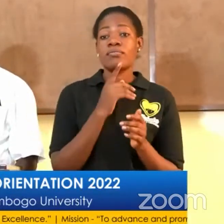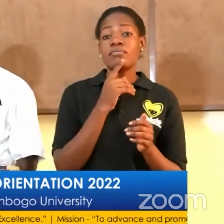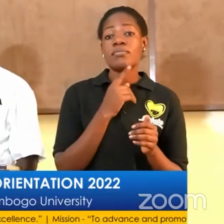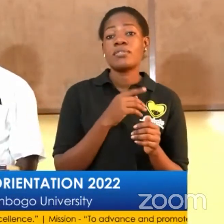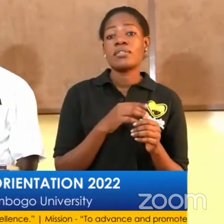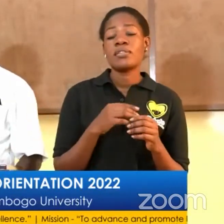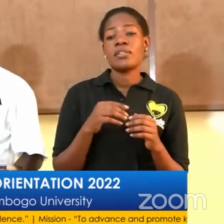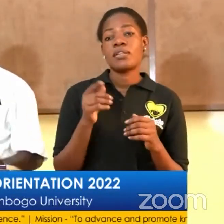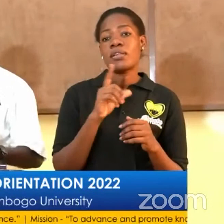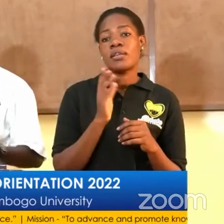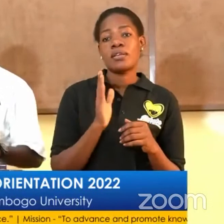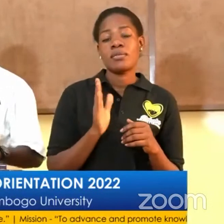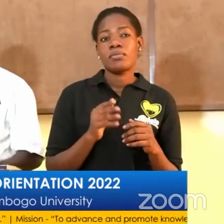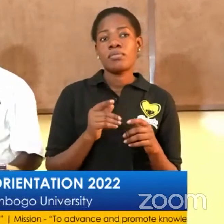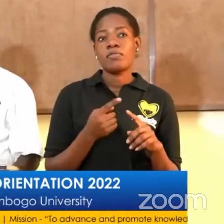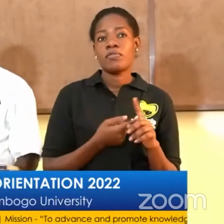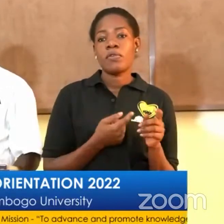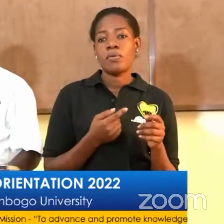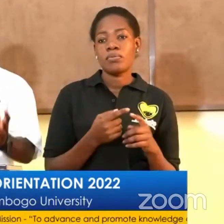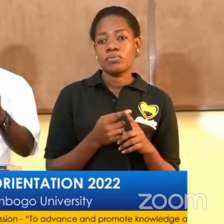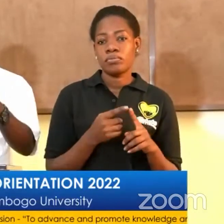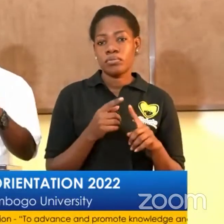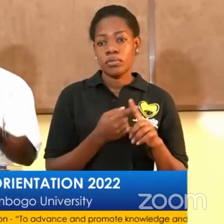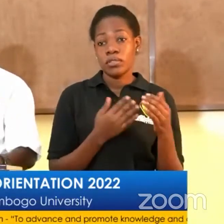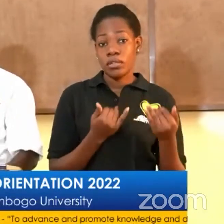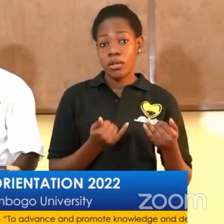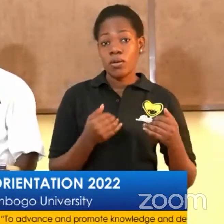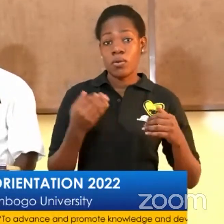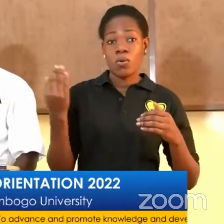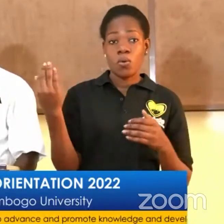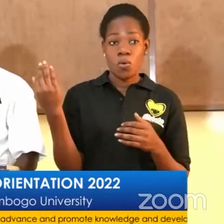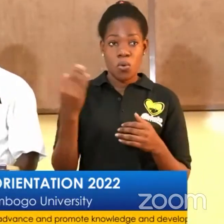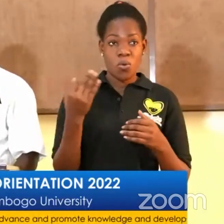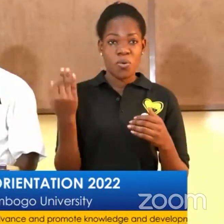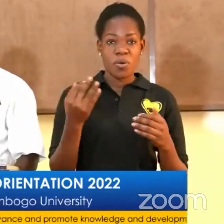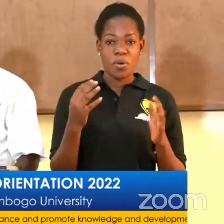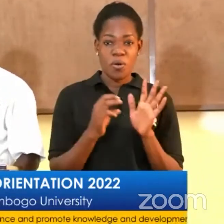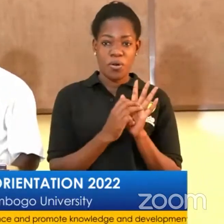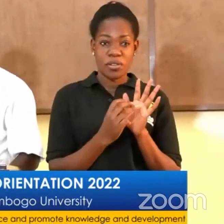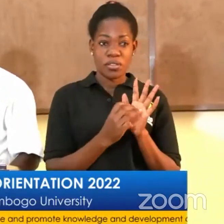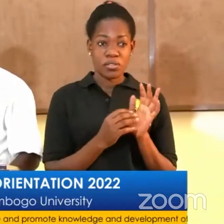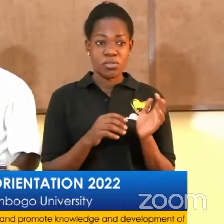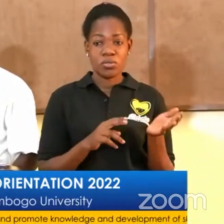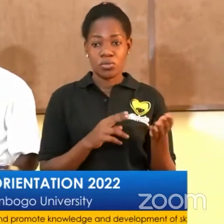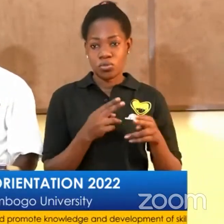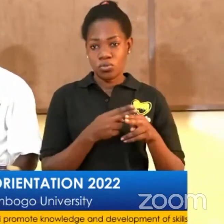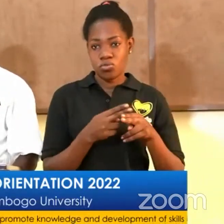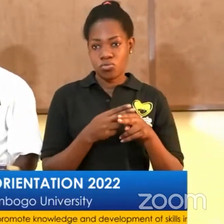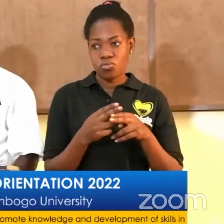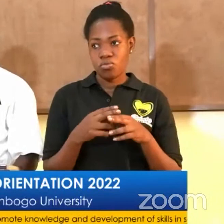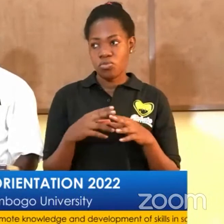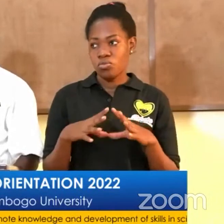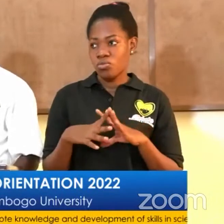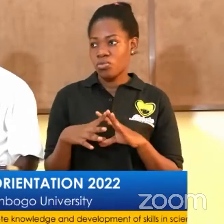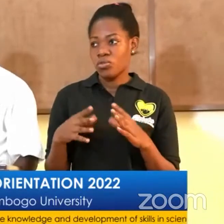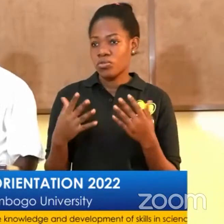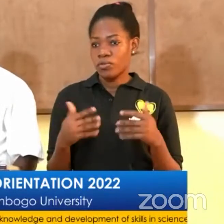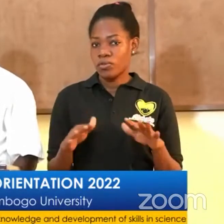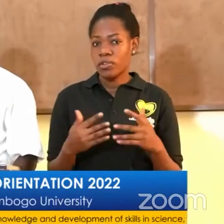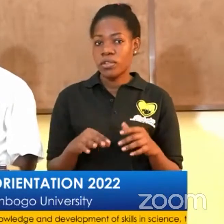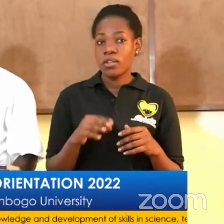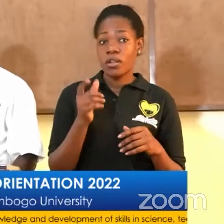library from peak hours, now that orientation is almost over, the library will be open for you from